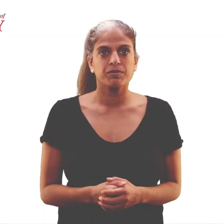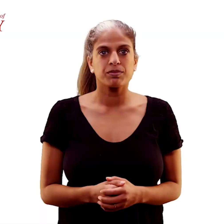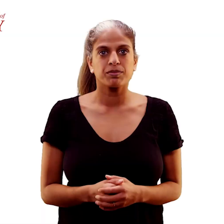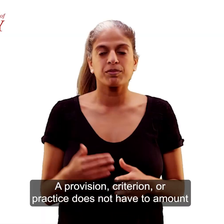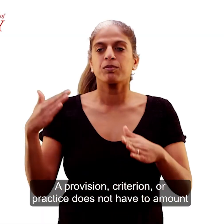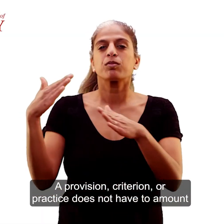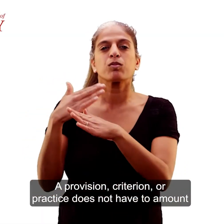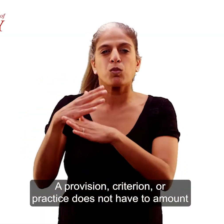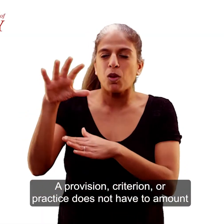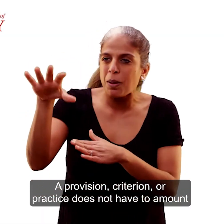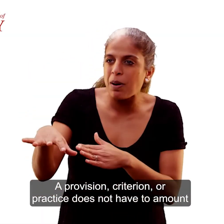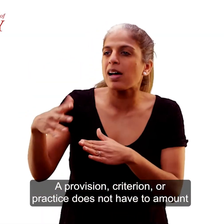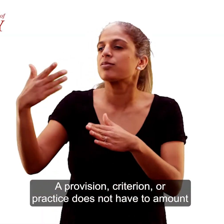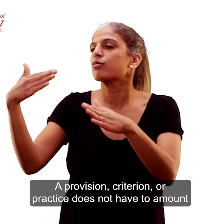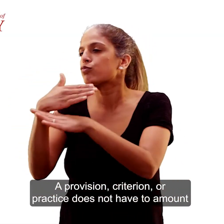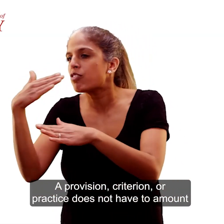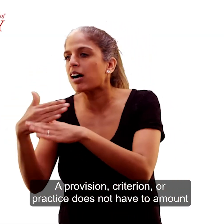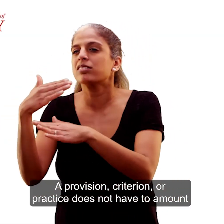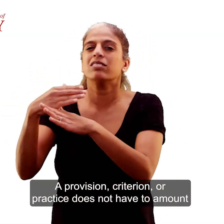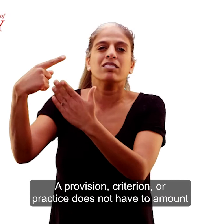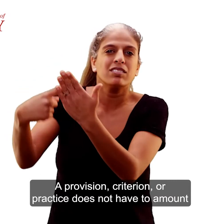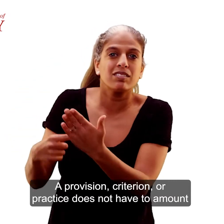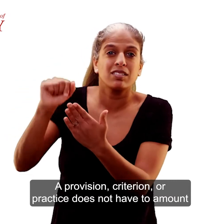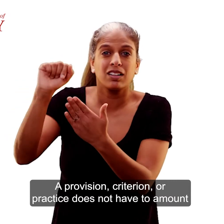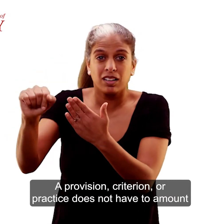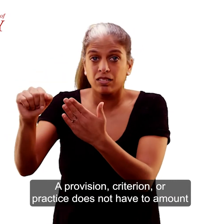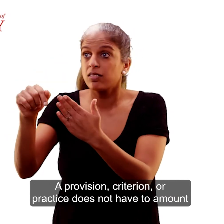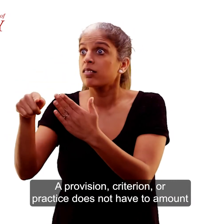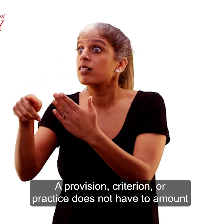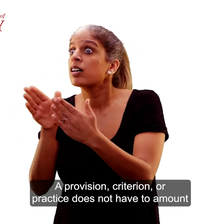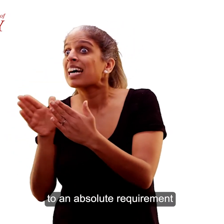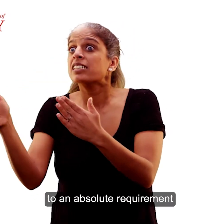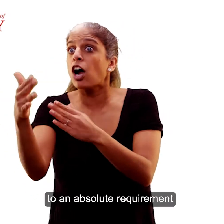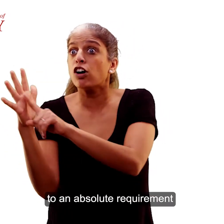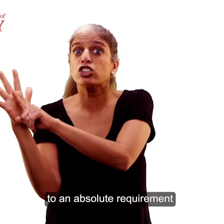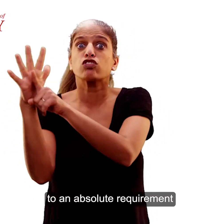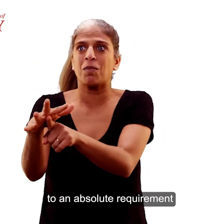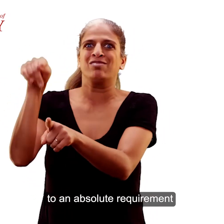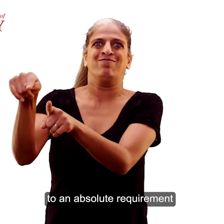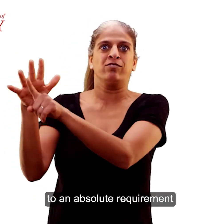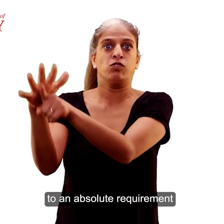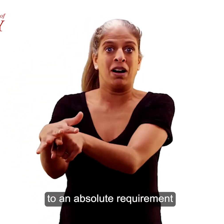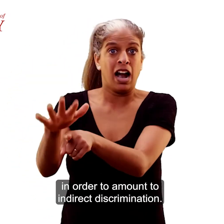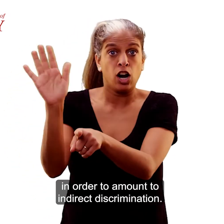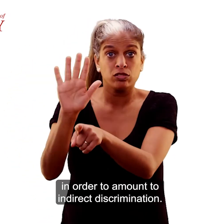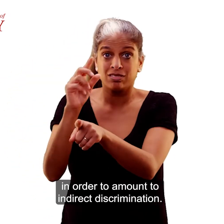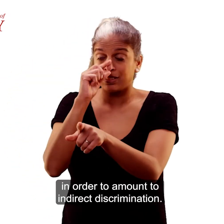A provision, criterion, or practice does not have to amount to an absolute requirement in order to amount